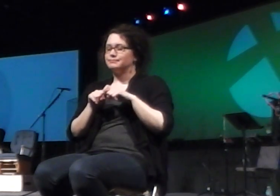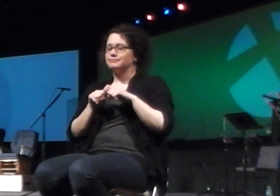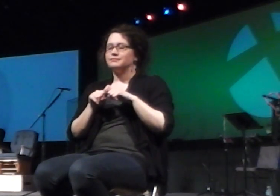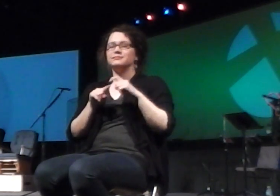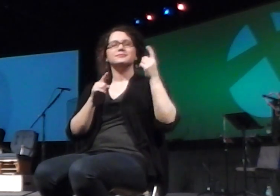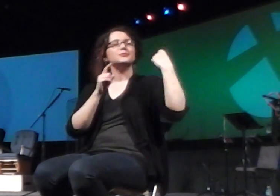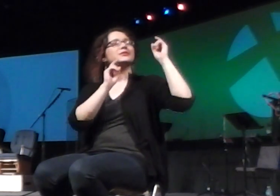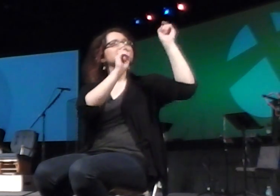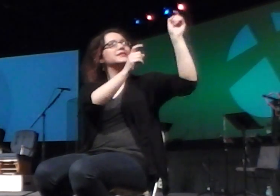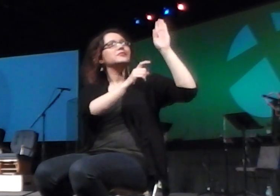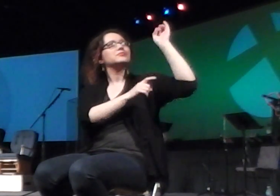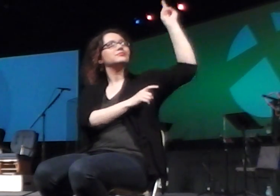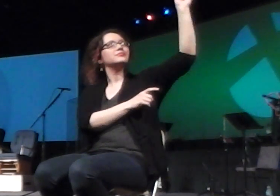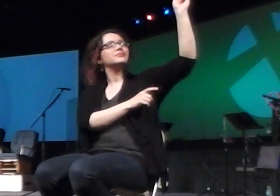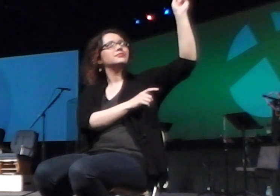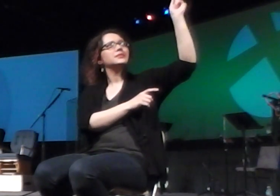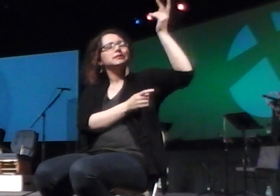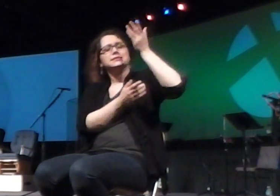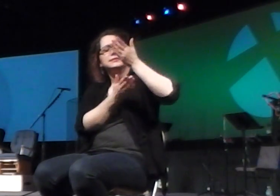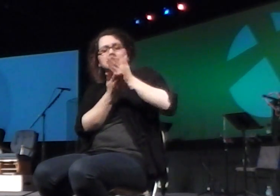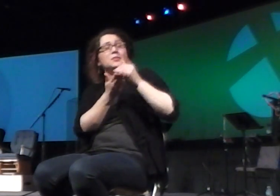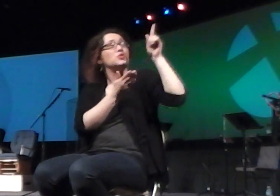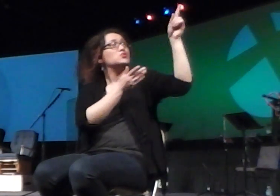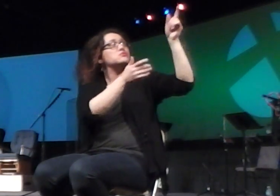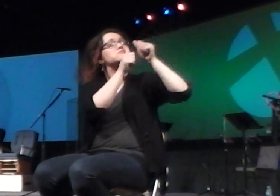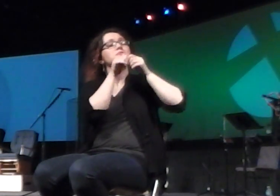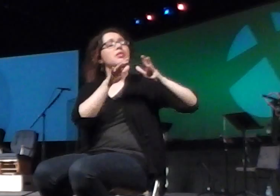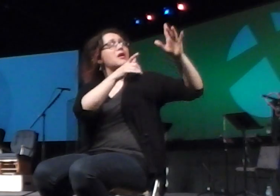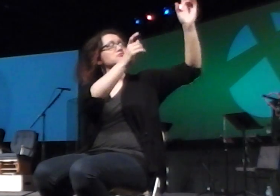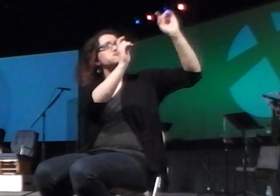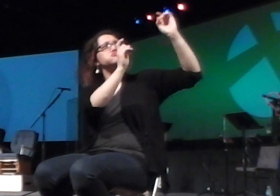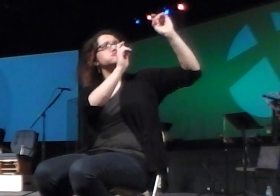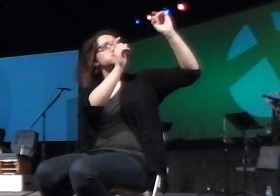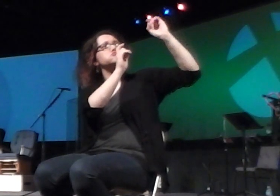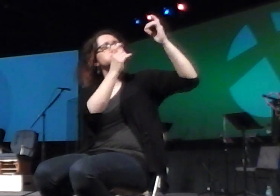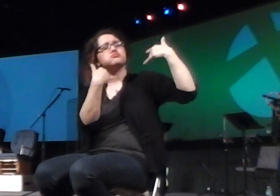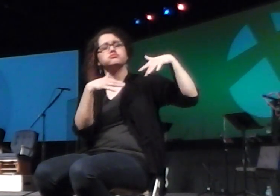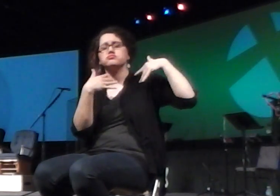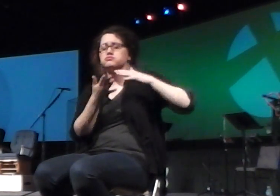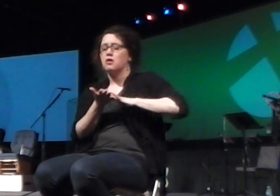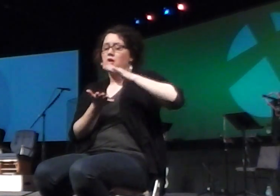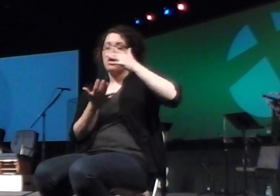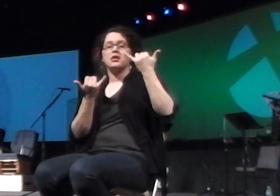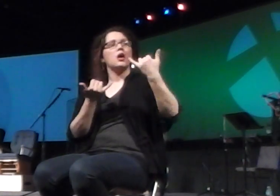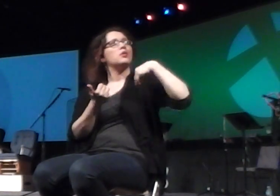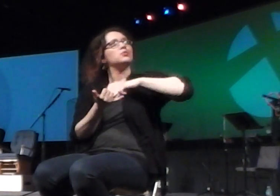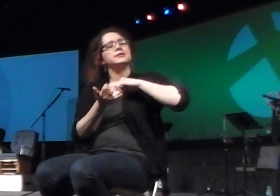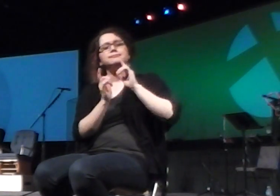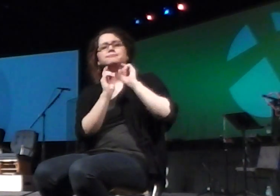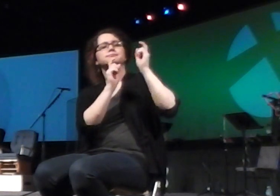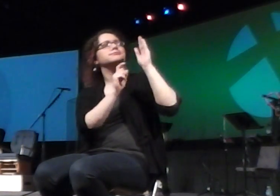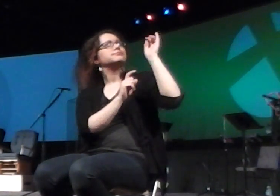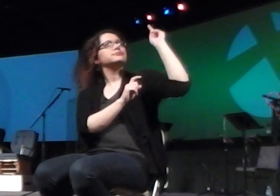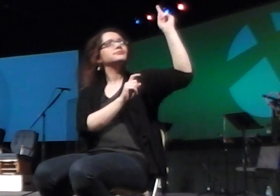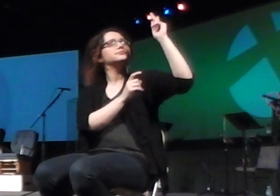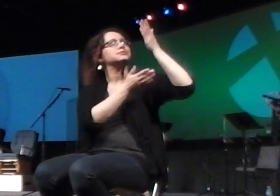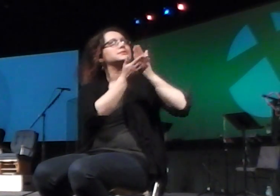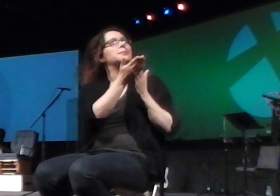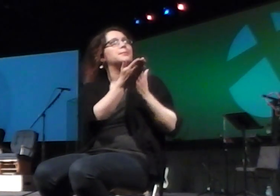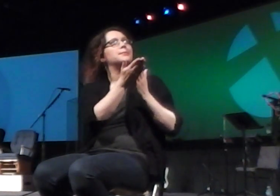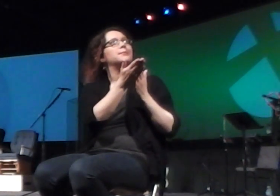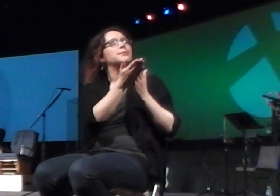portion of what you have so blessed us with. Lord, we would ask that you would find us obedient in this, that you would find us faithful in